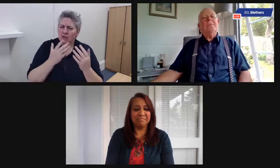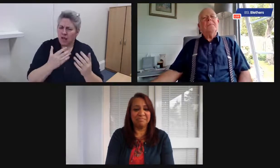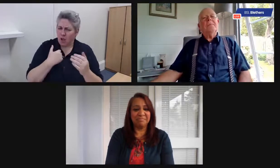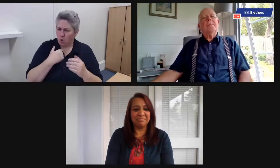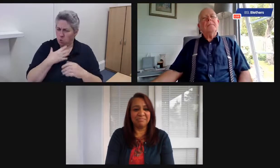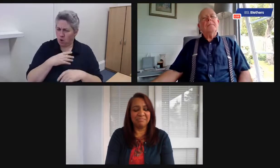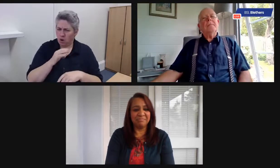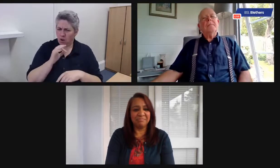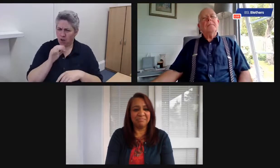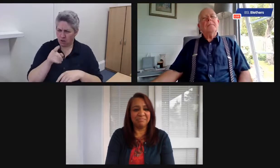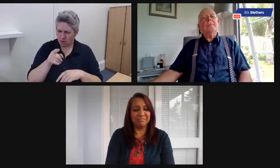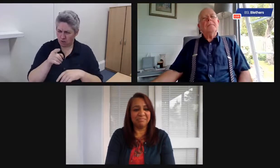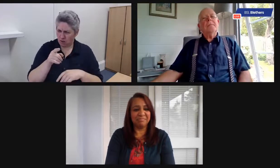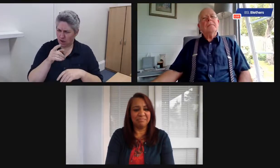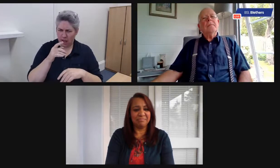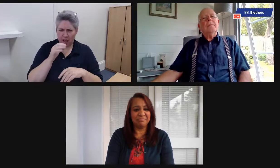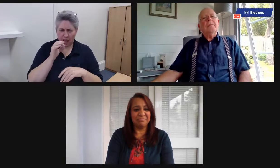to do. Yep.